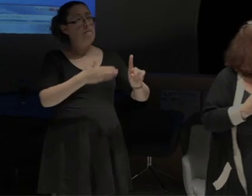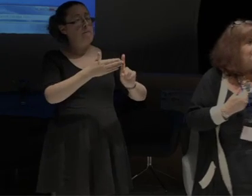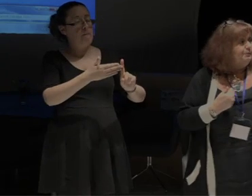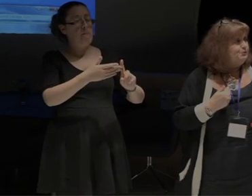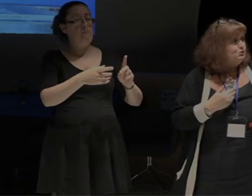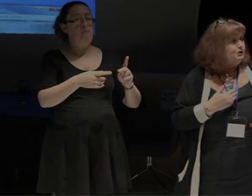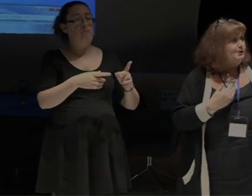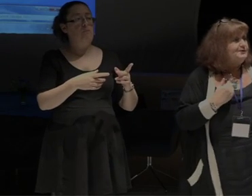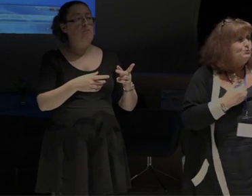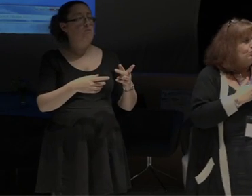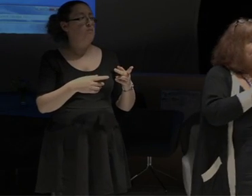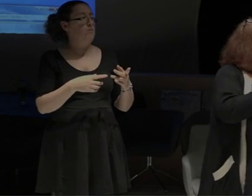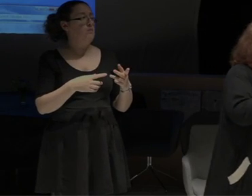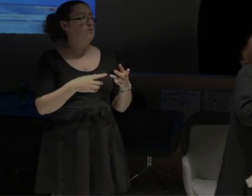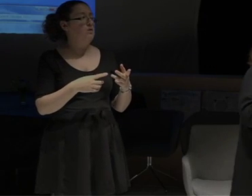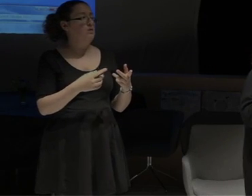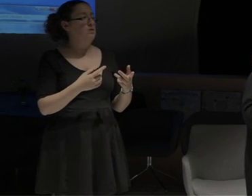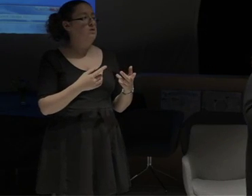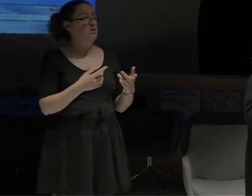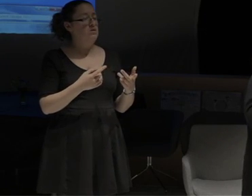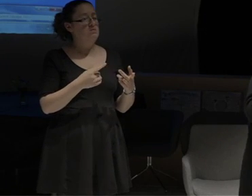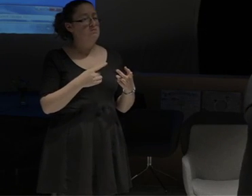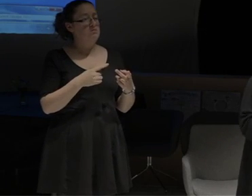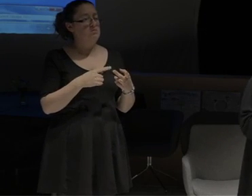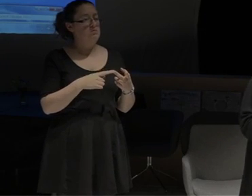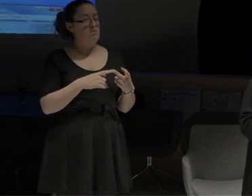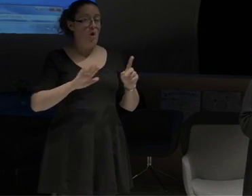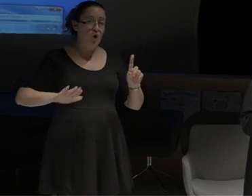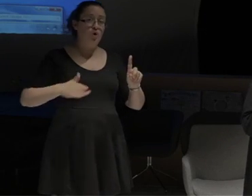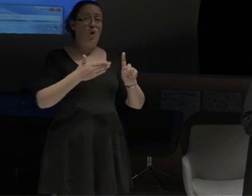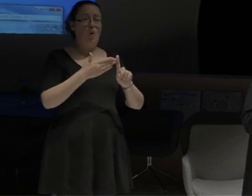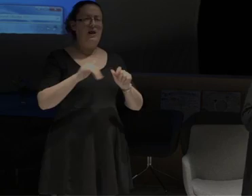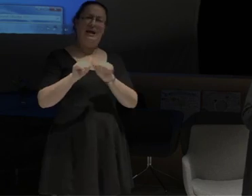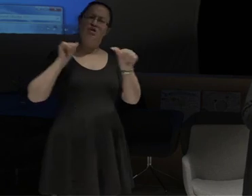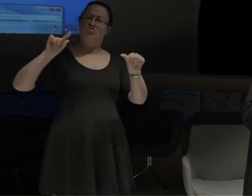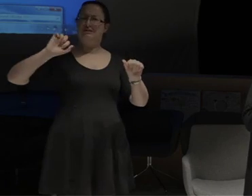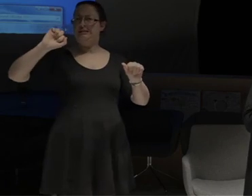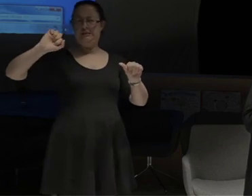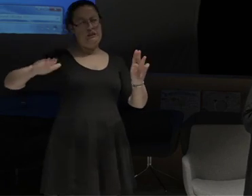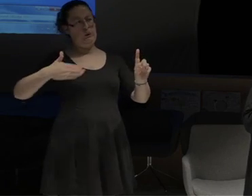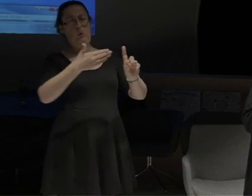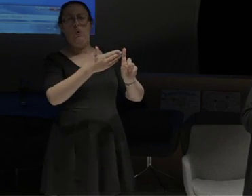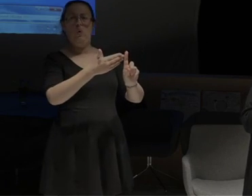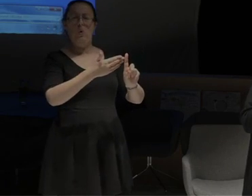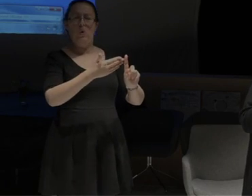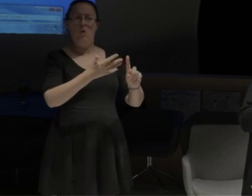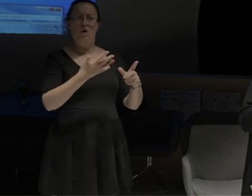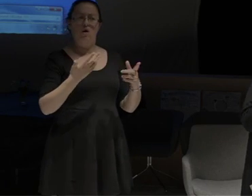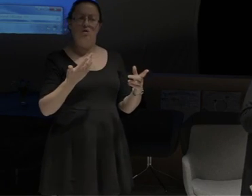heard people talking about this morning, in terms of the kind of goals of industry. So much was